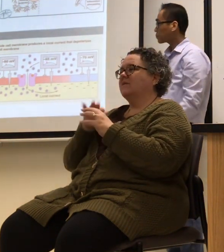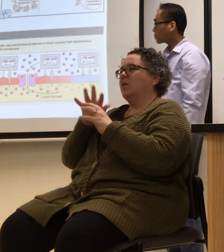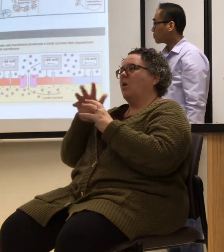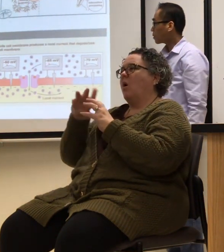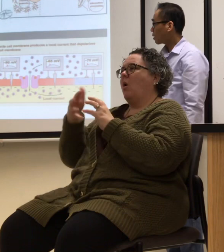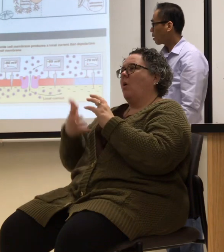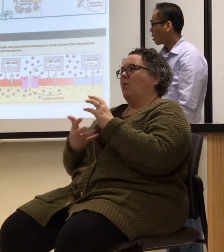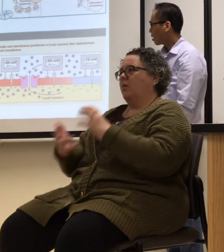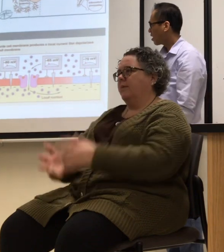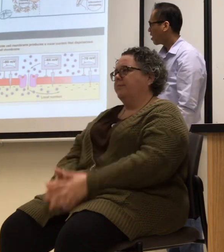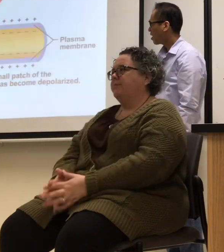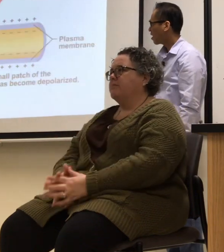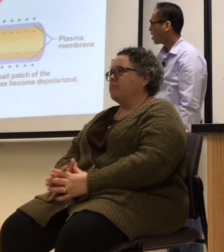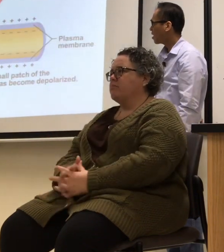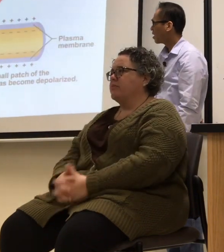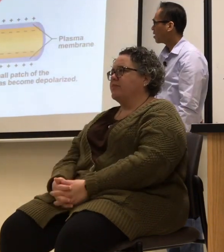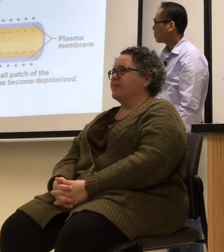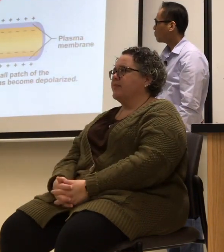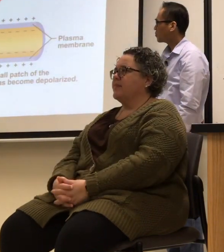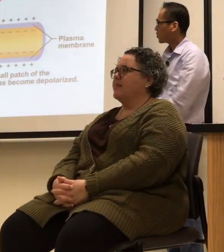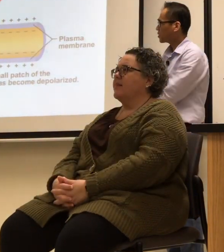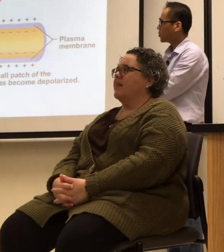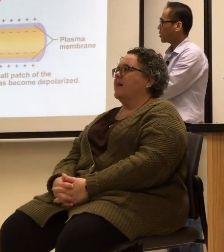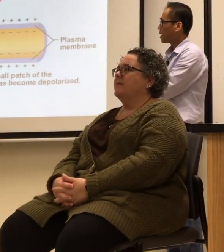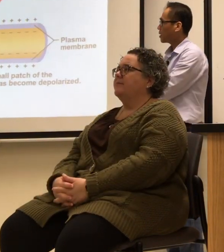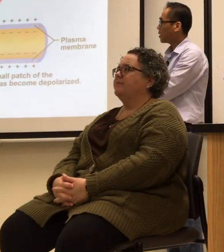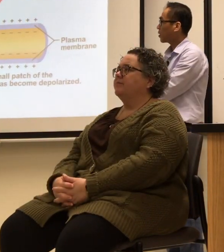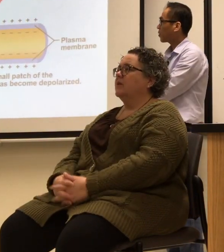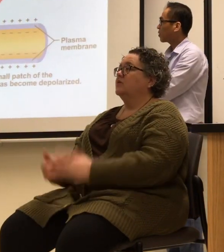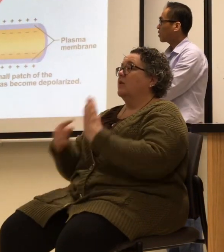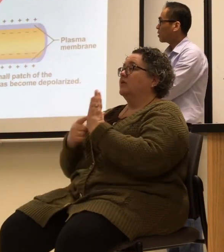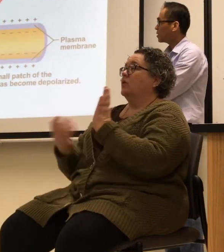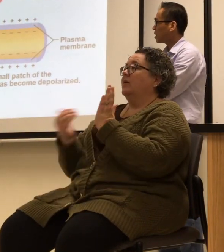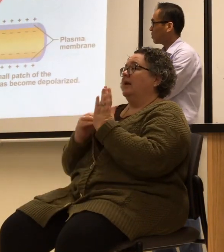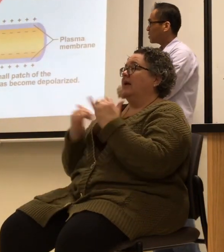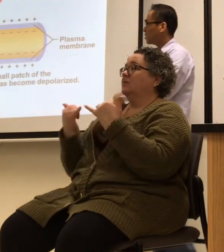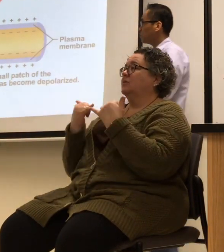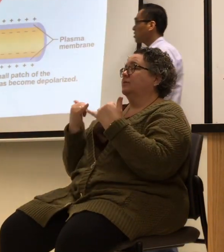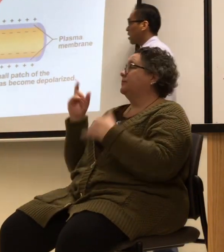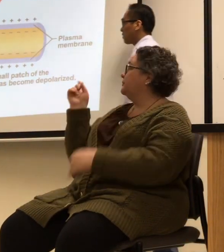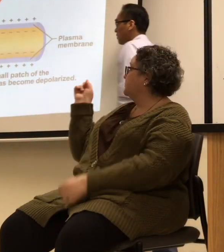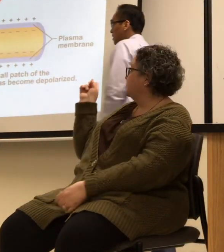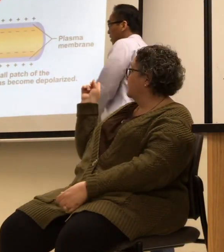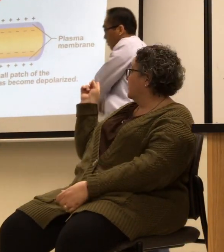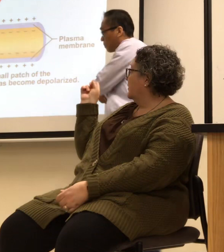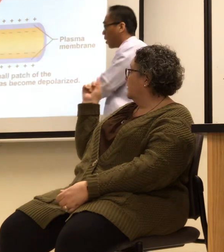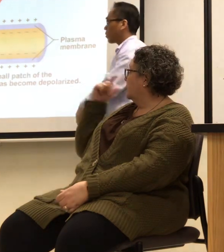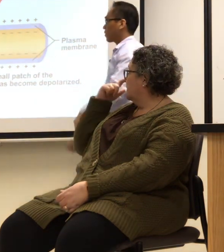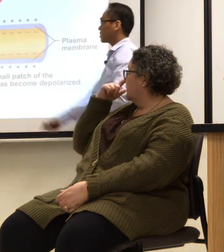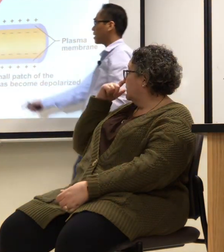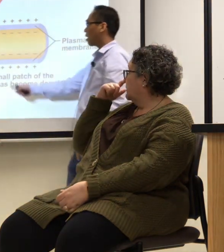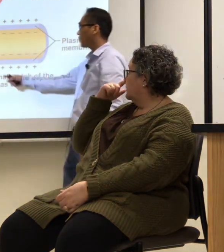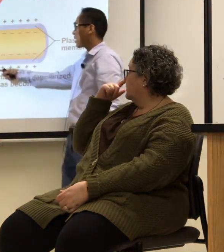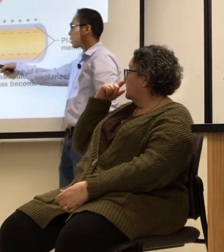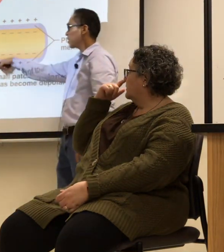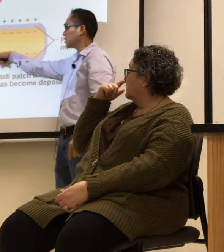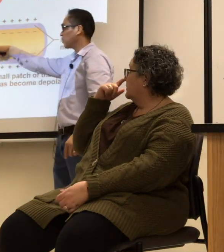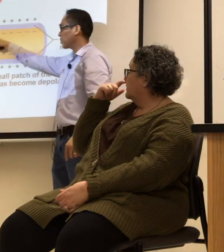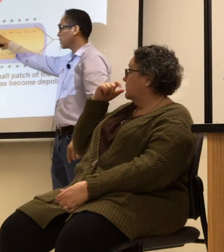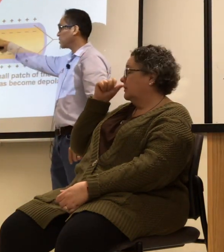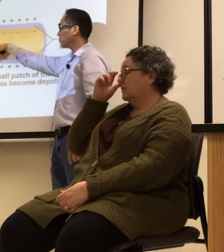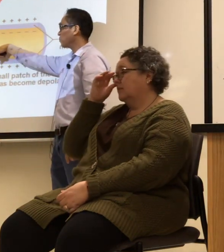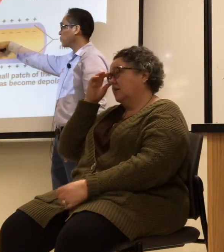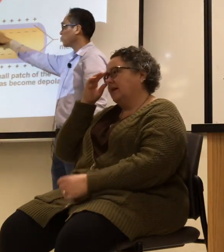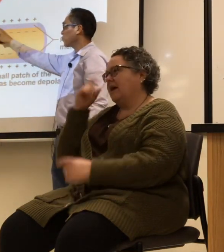around. So they show it again here. The stimulus is you just kind of physically poke the cell, and that kind